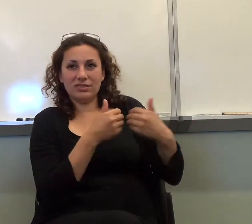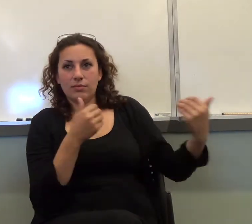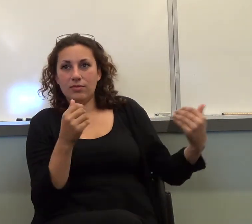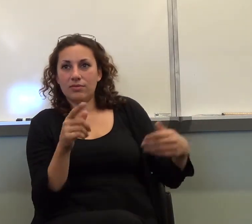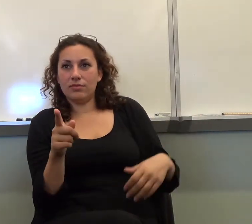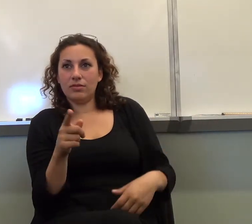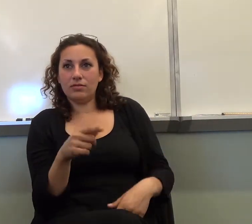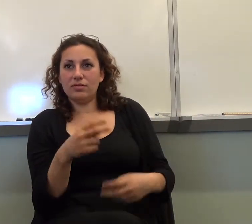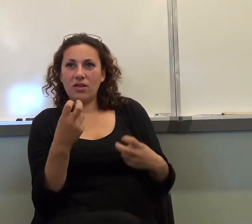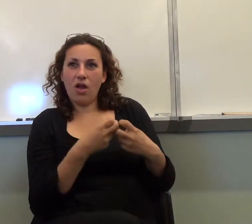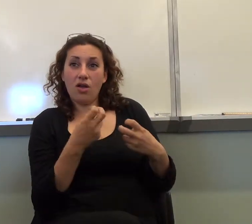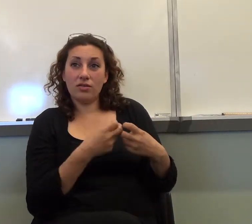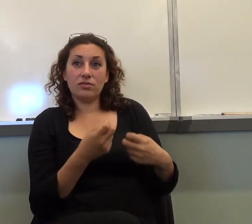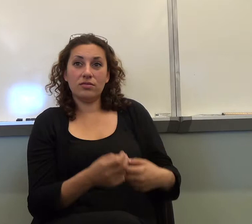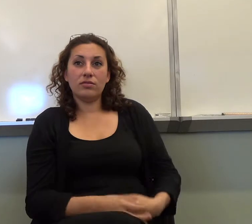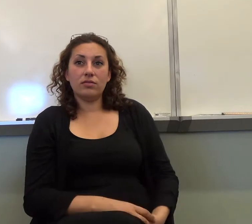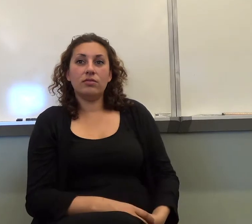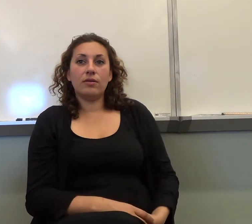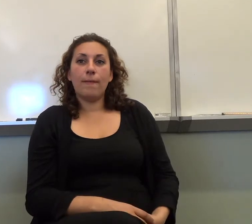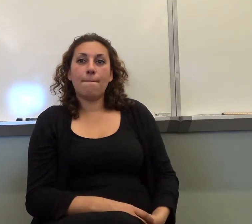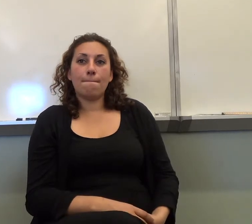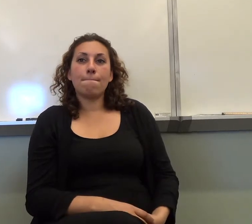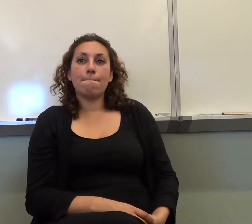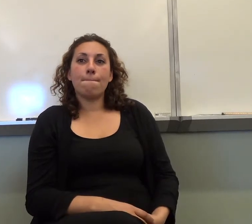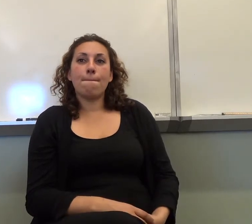When you have like 5,